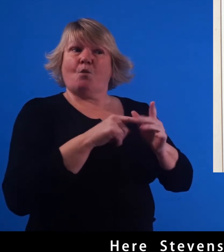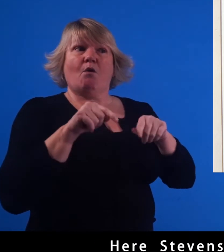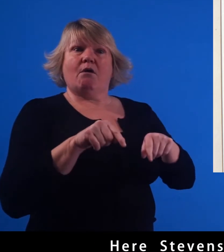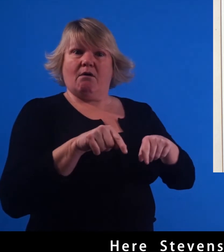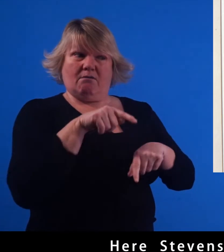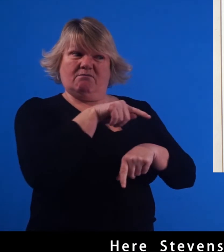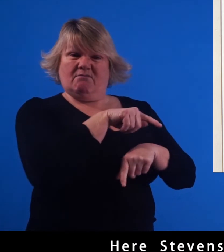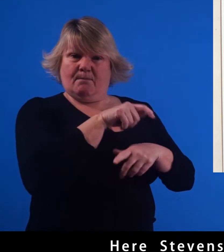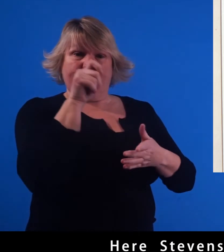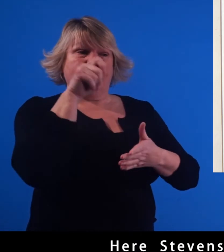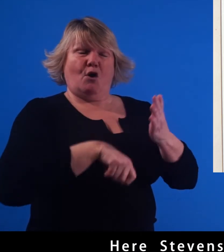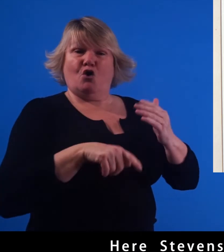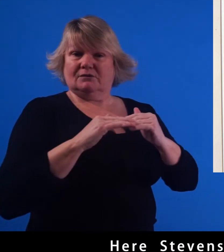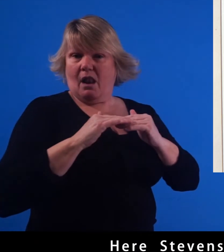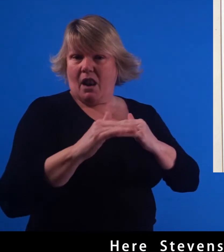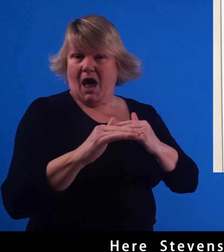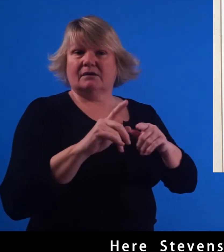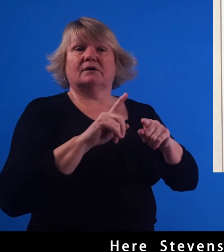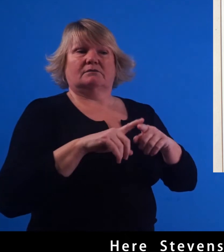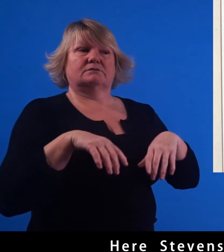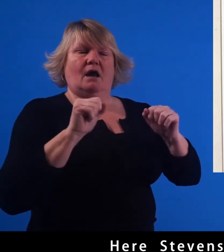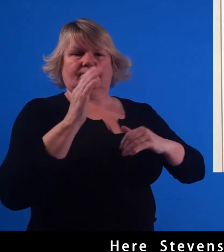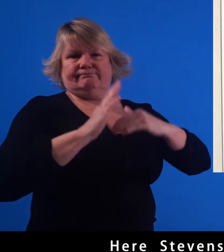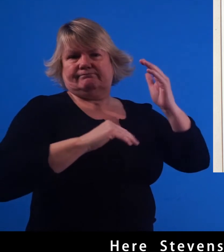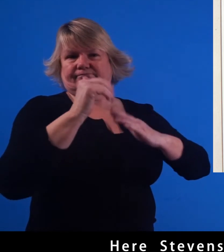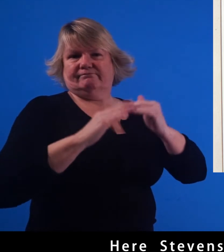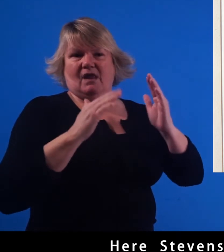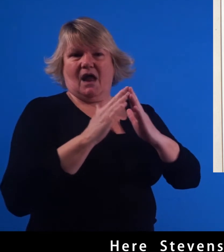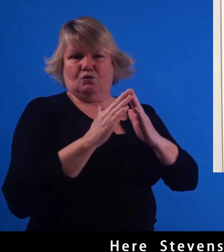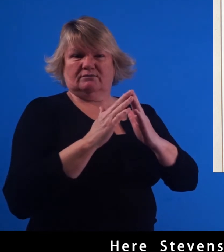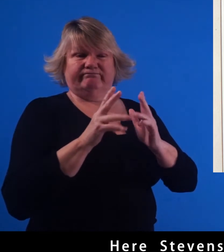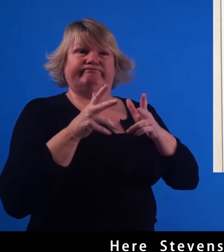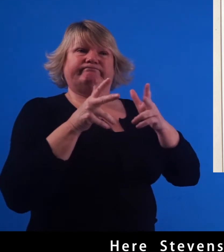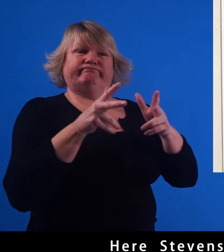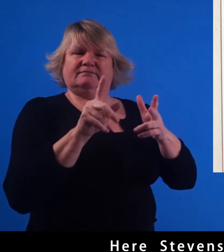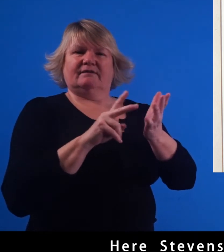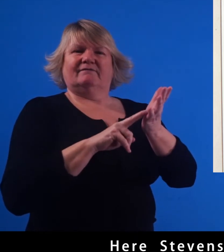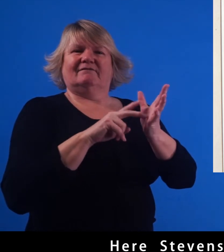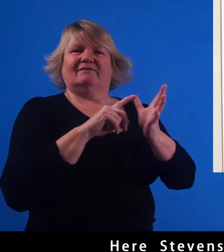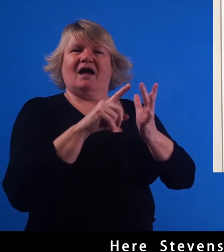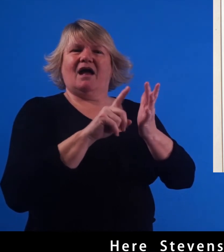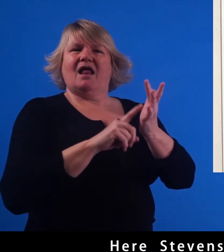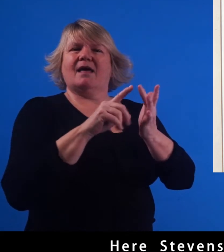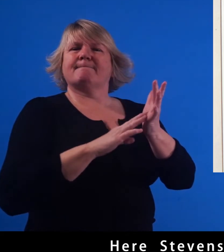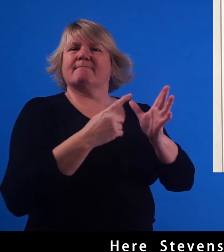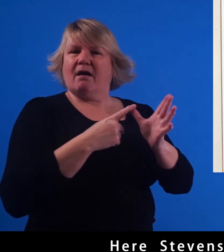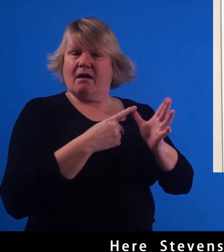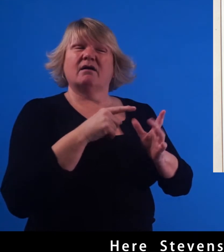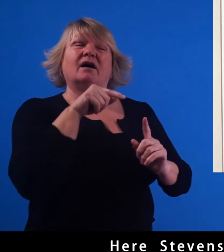Here, Stevenson bought land and started building a